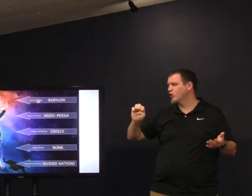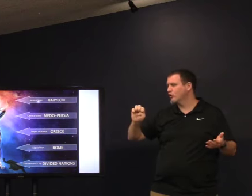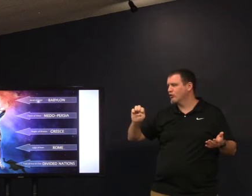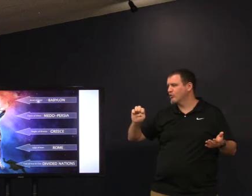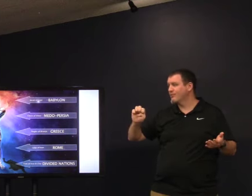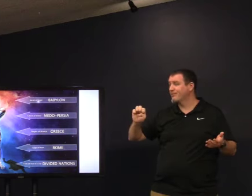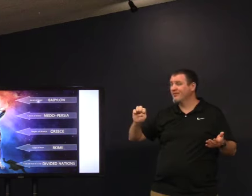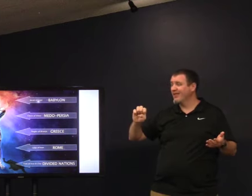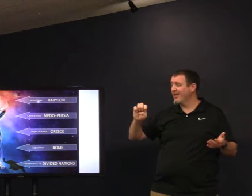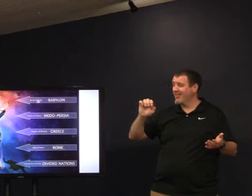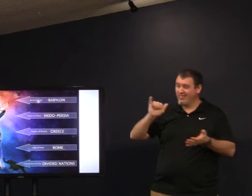an empire.